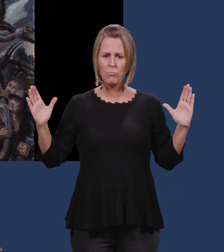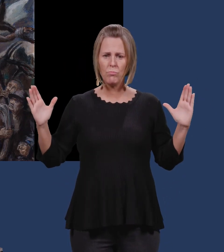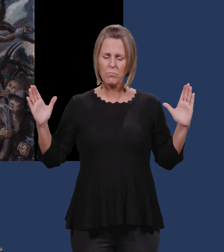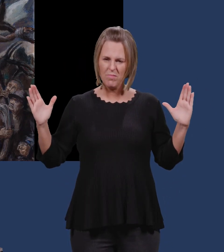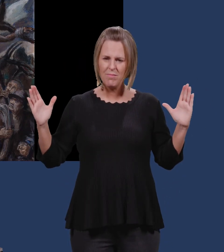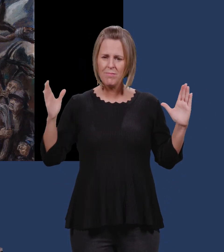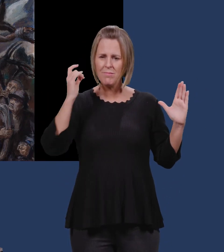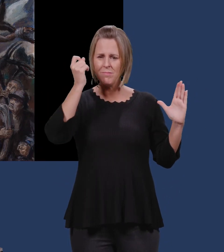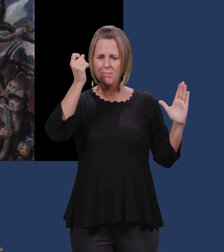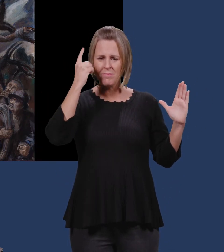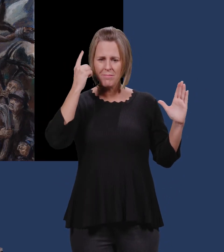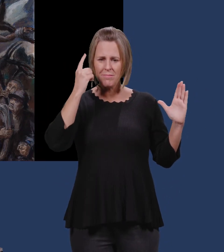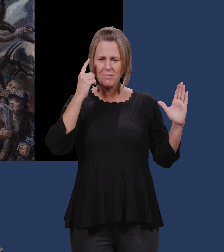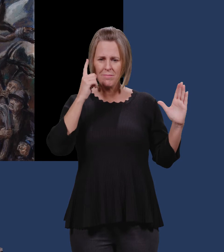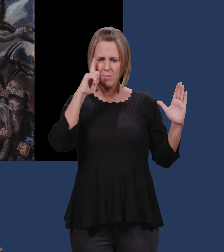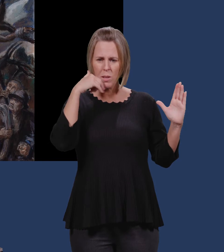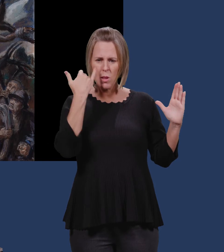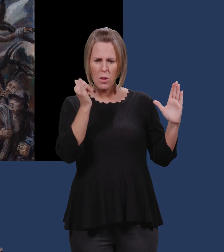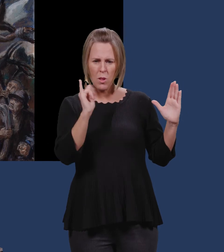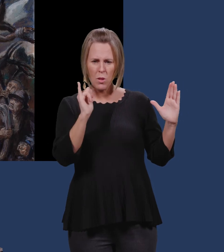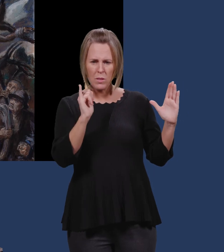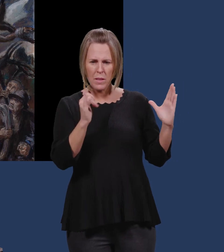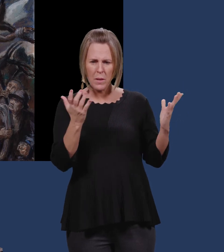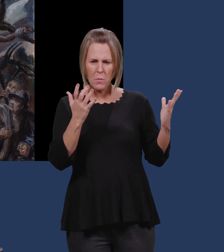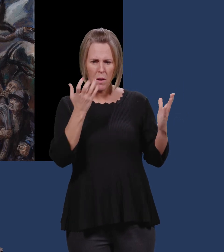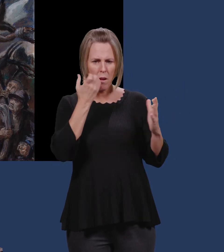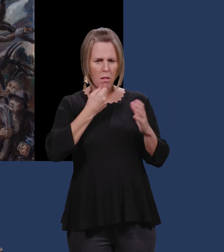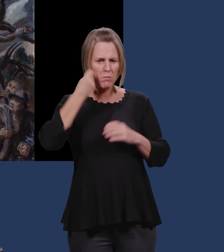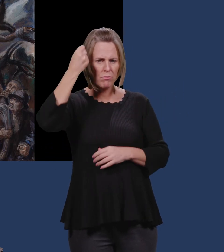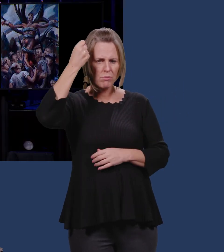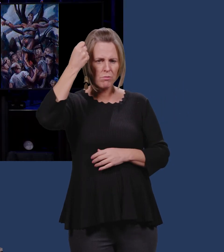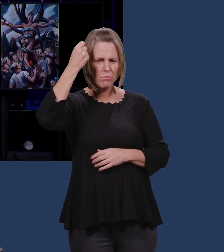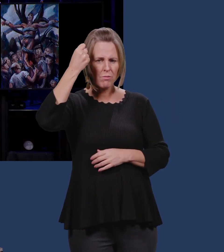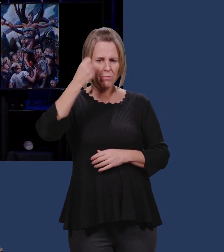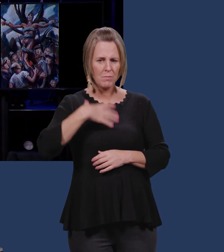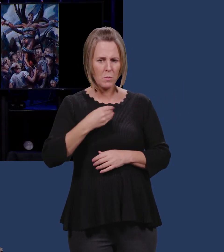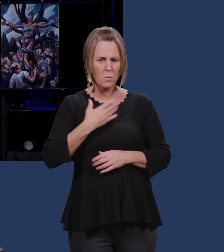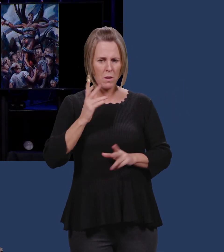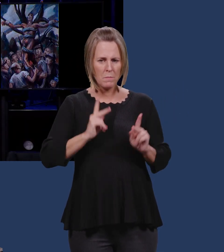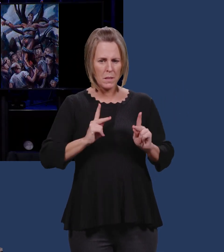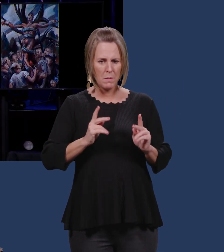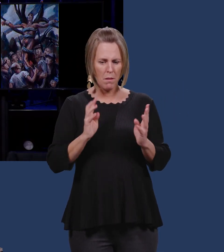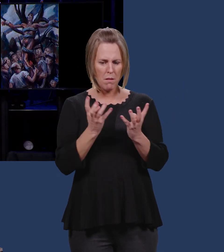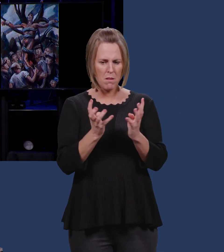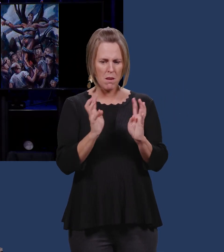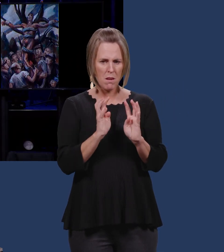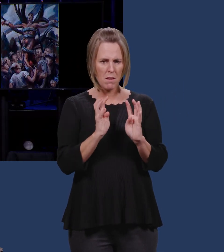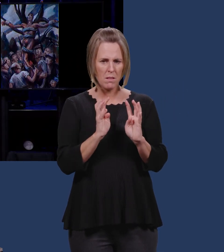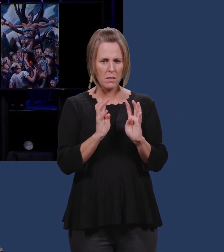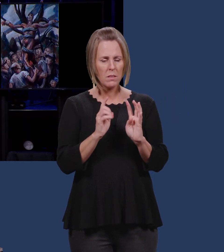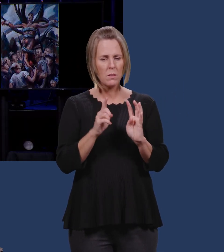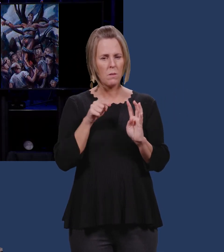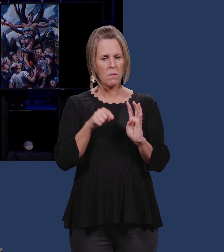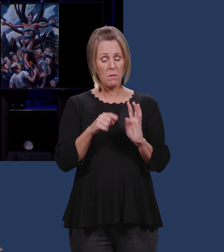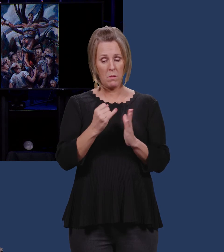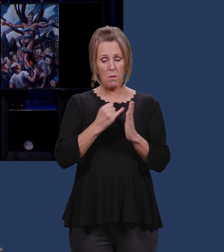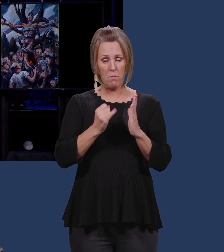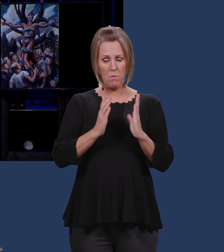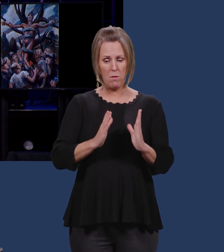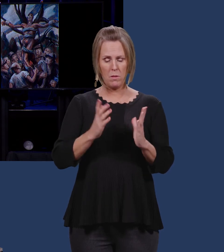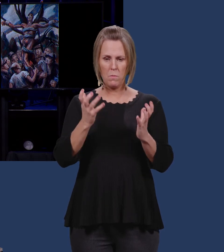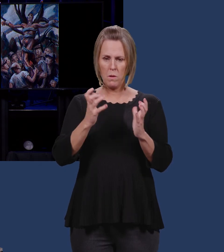cross, but the scene looks a lot like a lynching. Here, this artist is trying to communicate